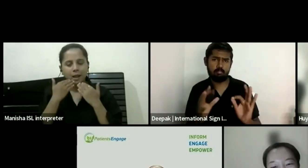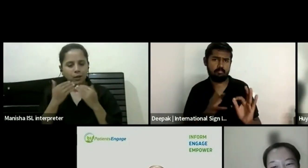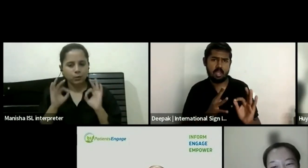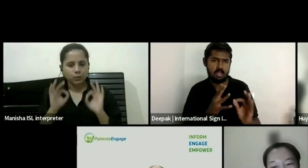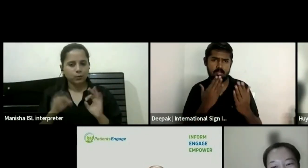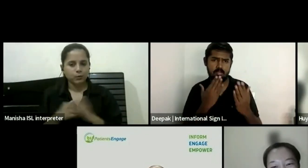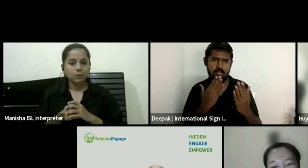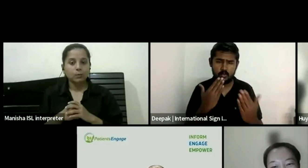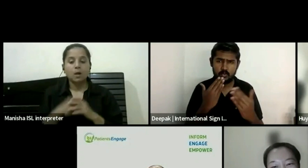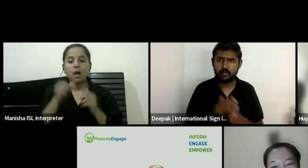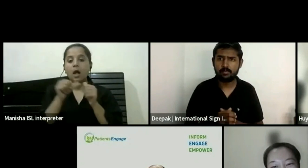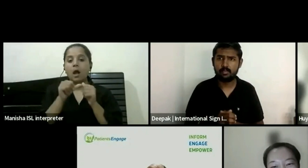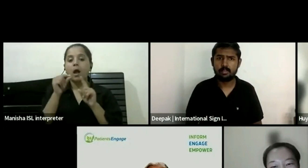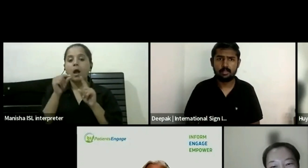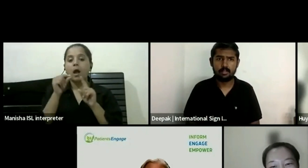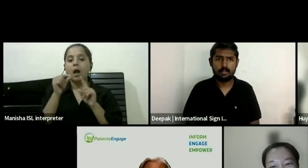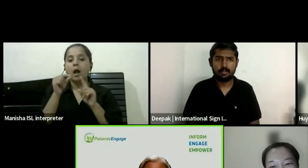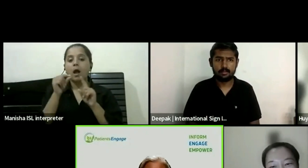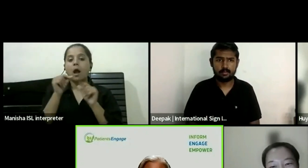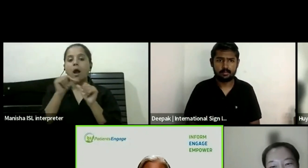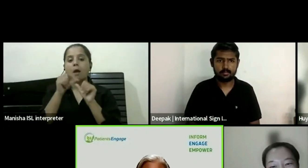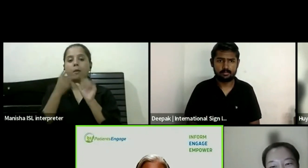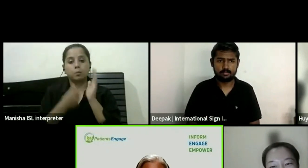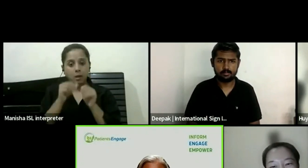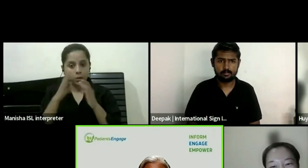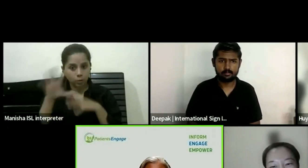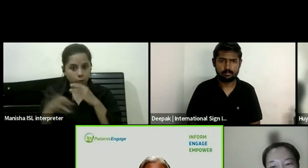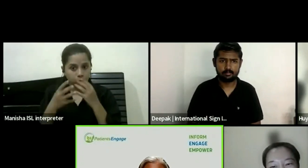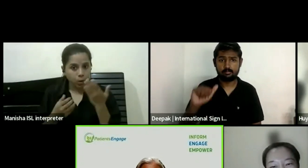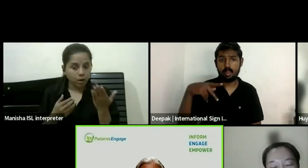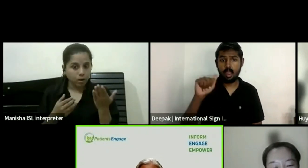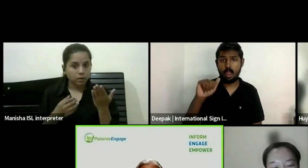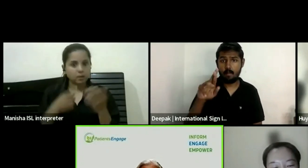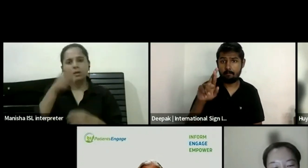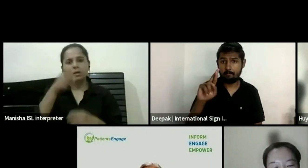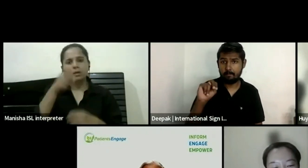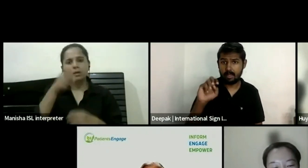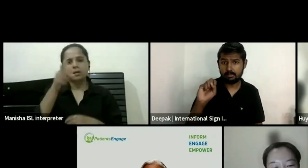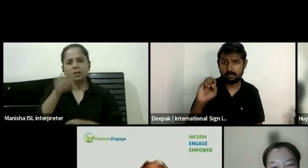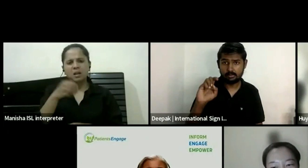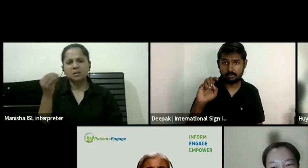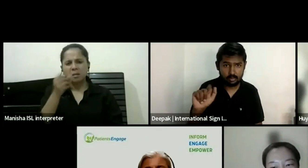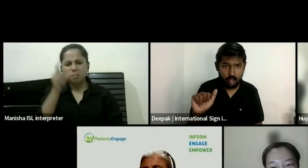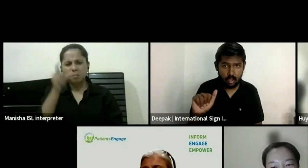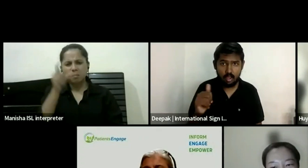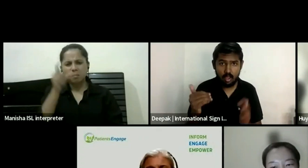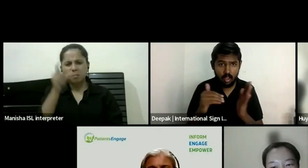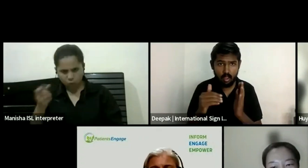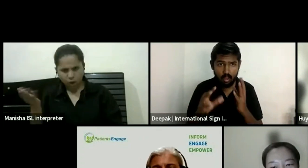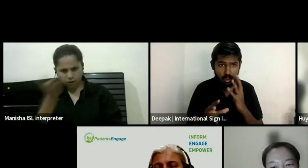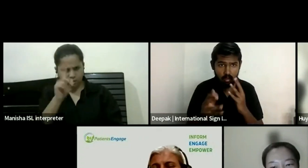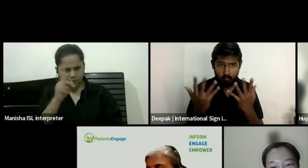Aparna, you wanted to say something earlier? Sorry, I do see a couple of other raised hands. Do you want to take them first, Venki? Yeah,